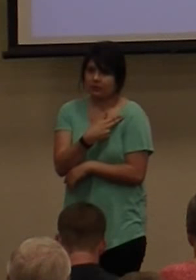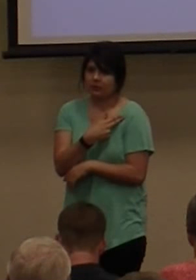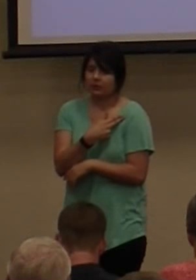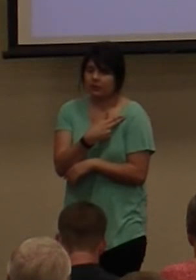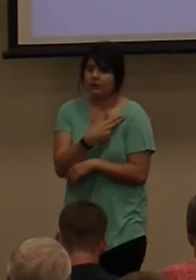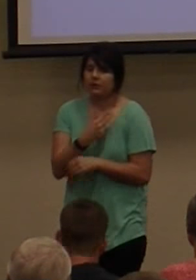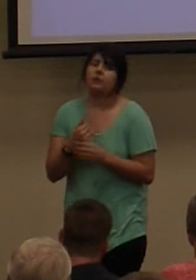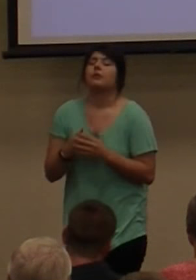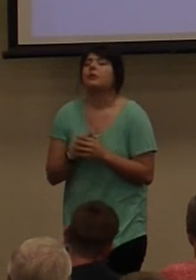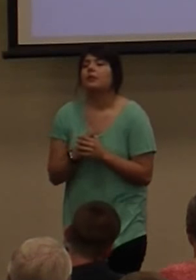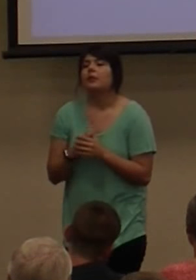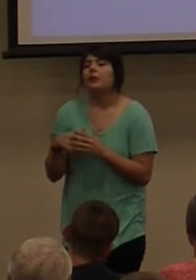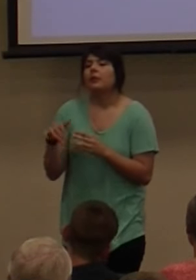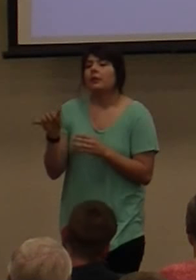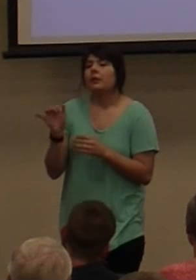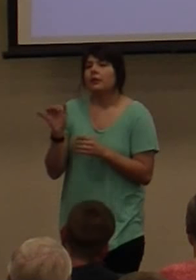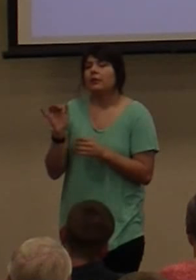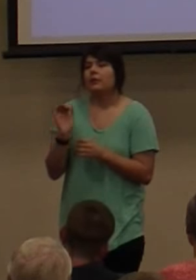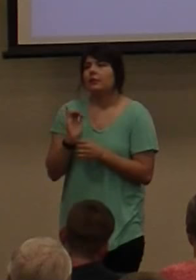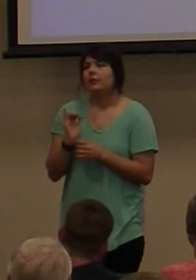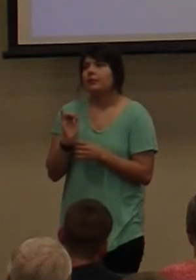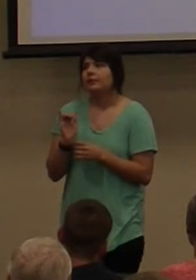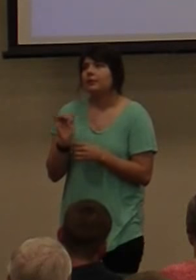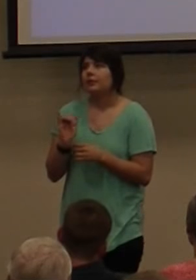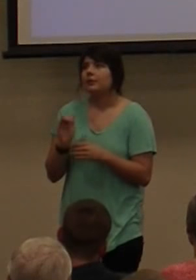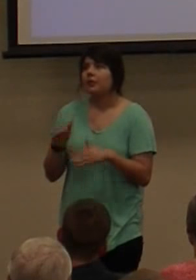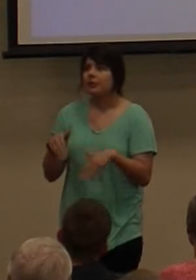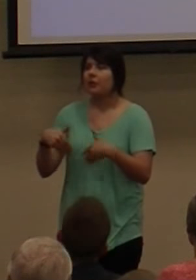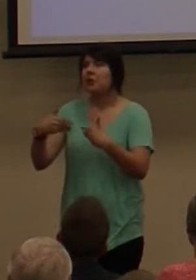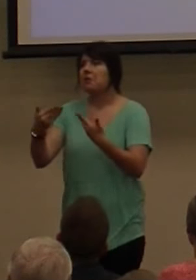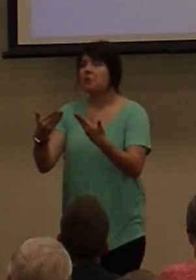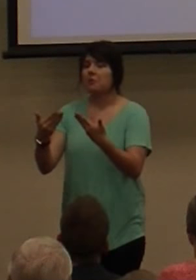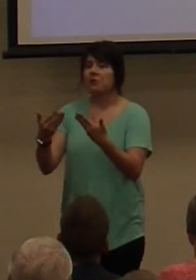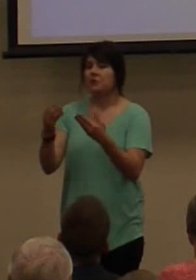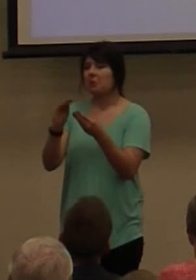I was also asked to come up with some statistics.